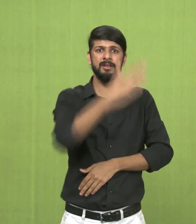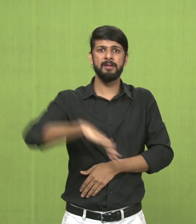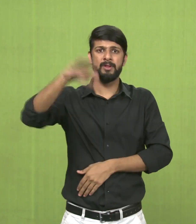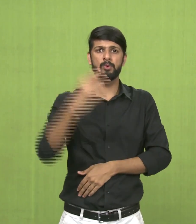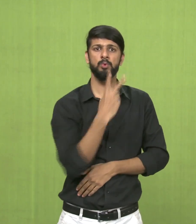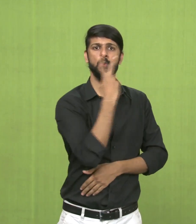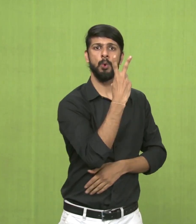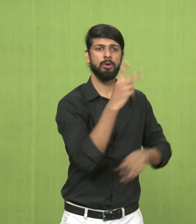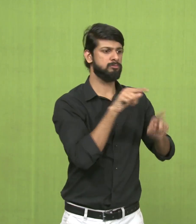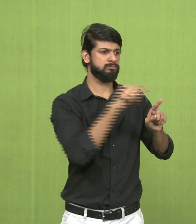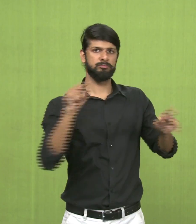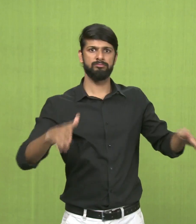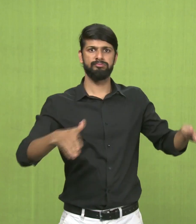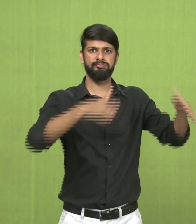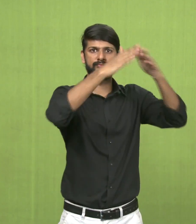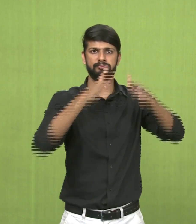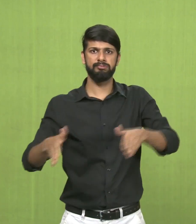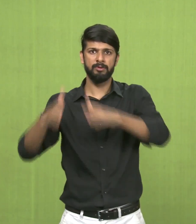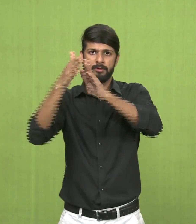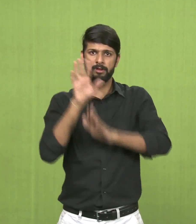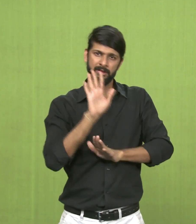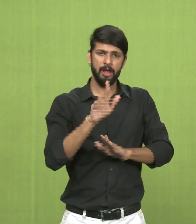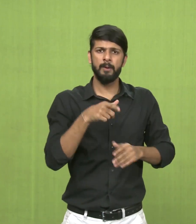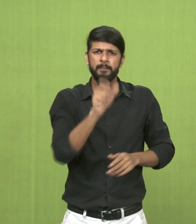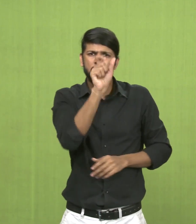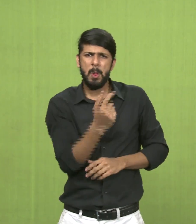The subjects or the dominating elements of this painting are the two steep mountains,